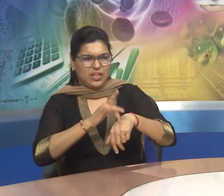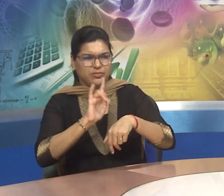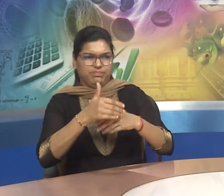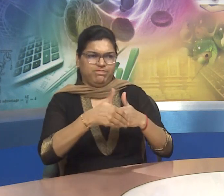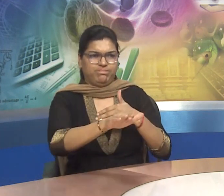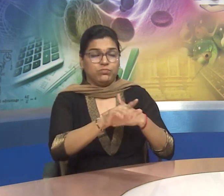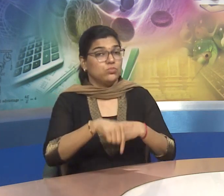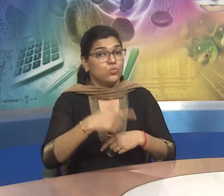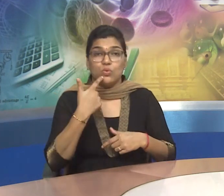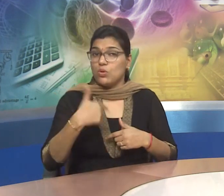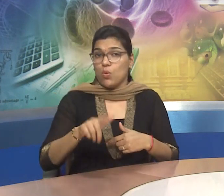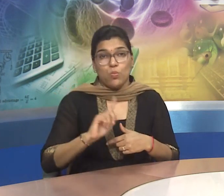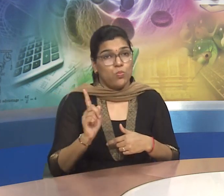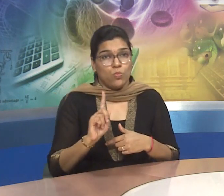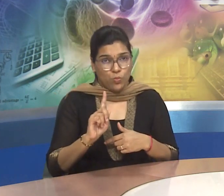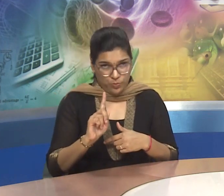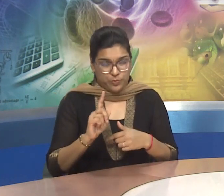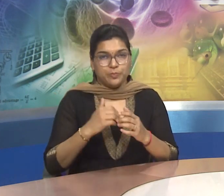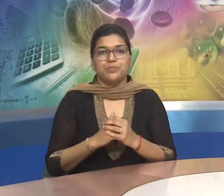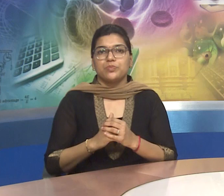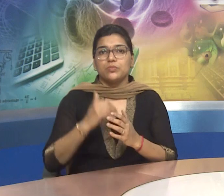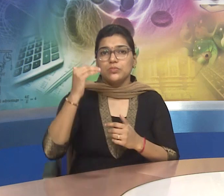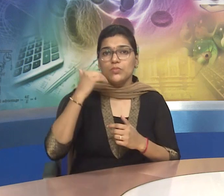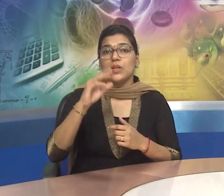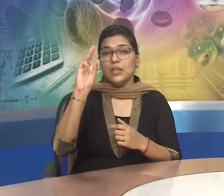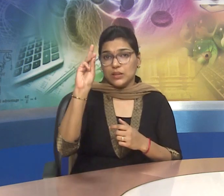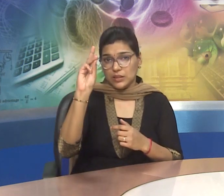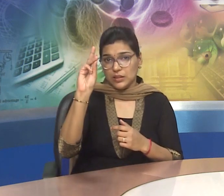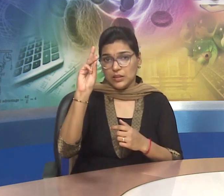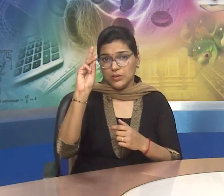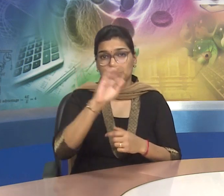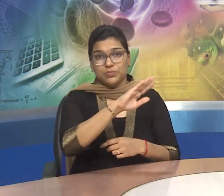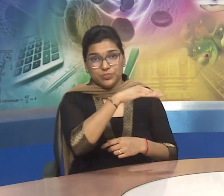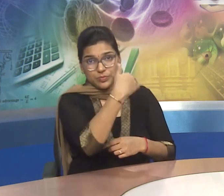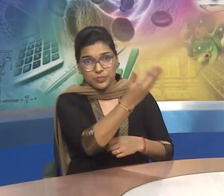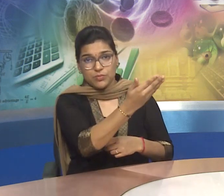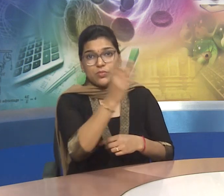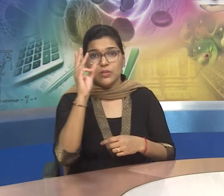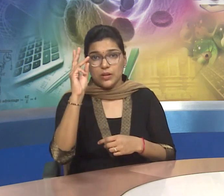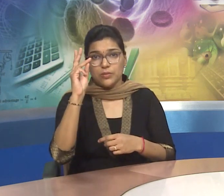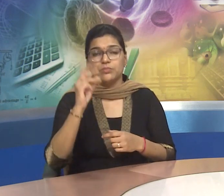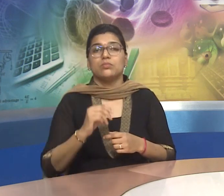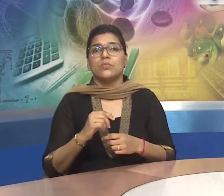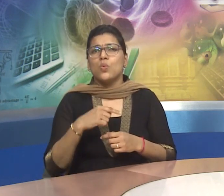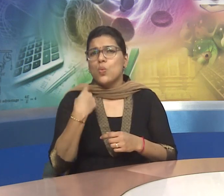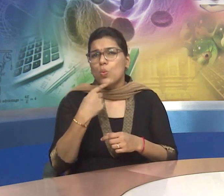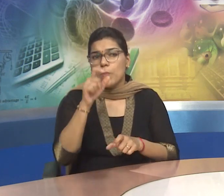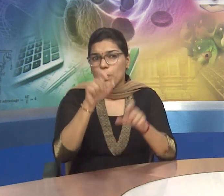abled, but there is no discrimination. The person is considered equal as other all. The